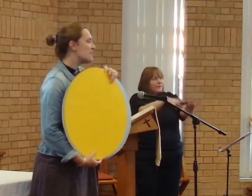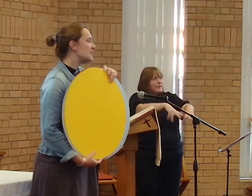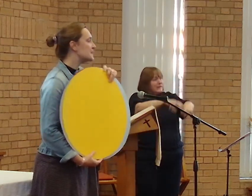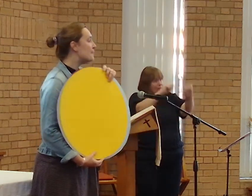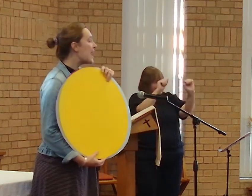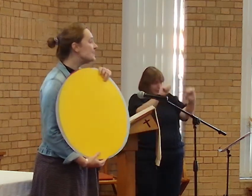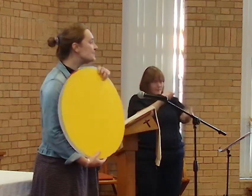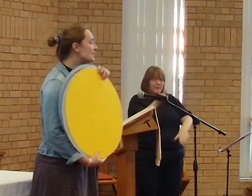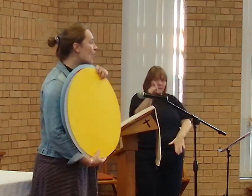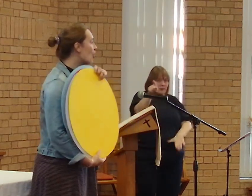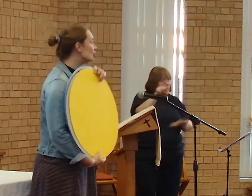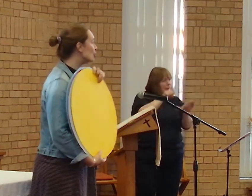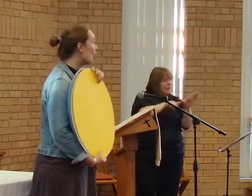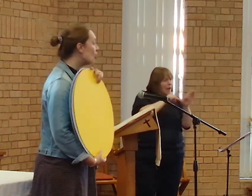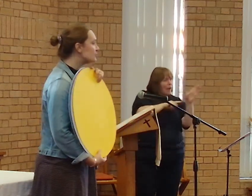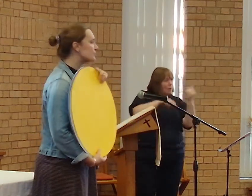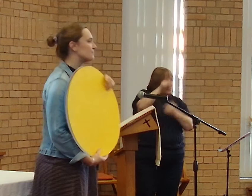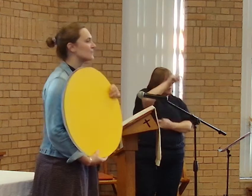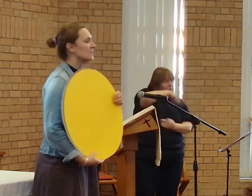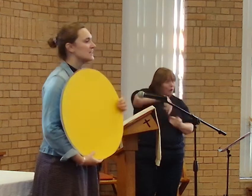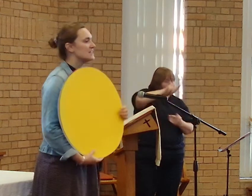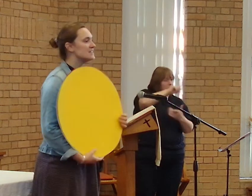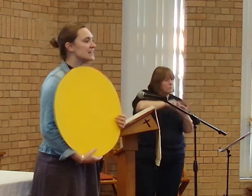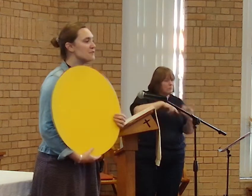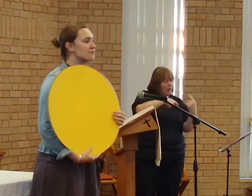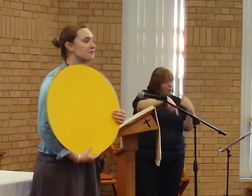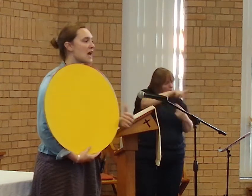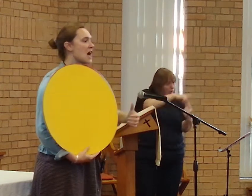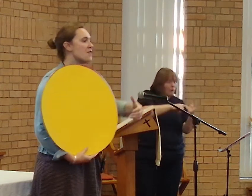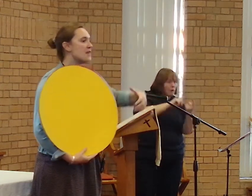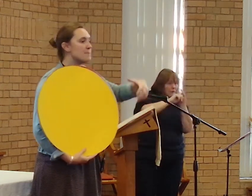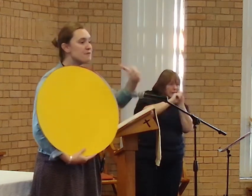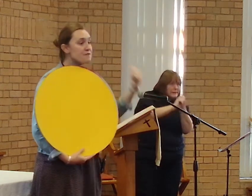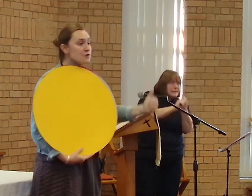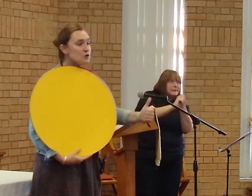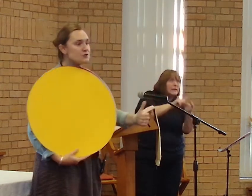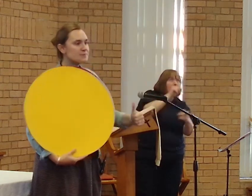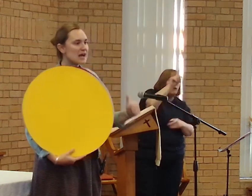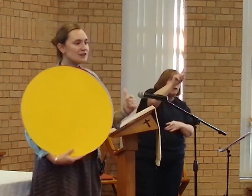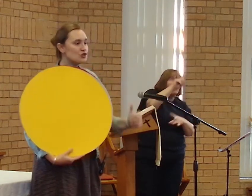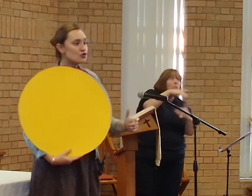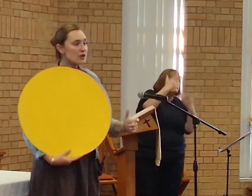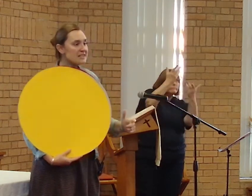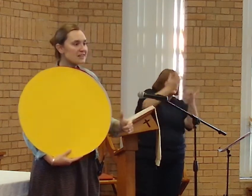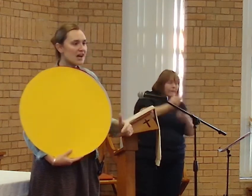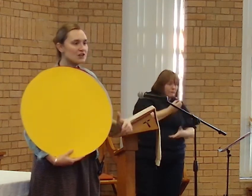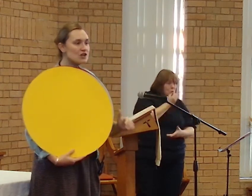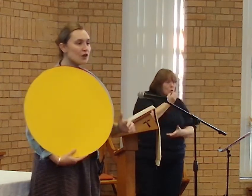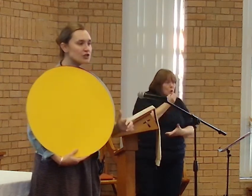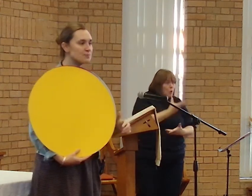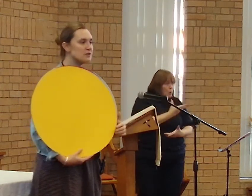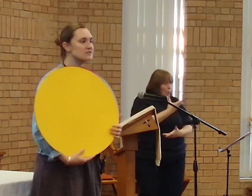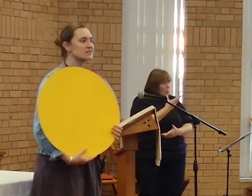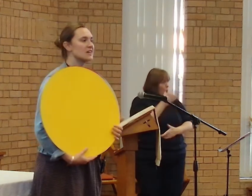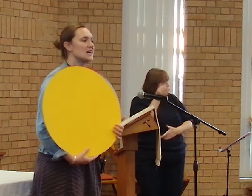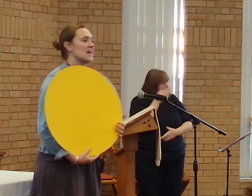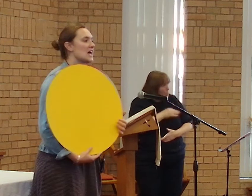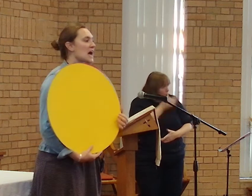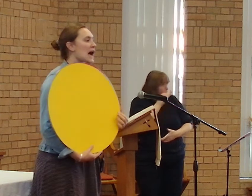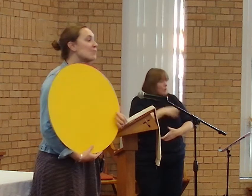where they're dependent on God to give them food and drink and